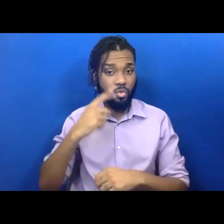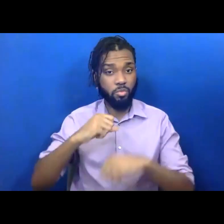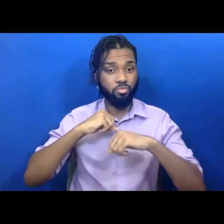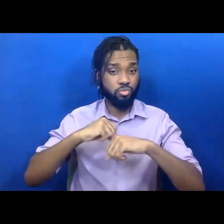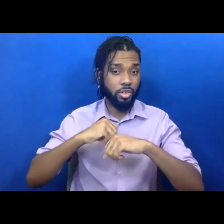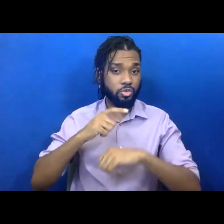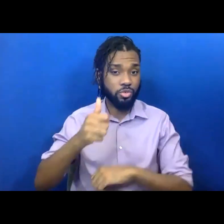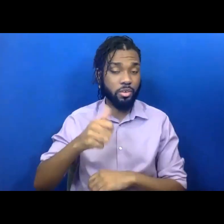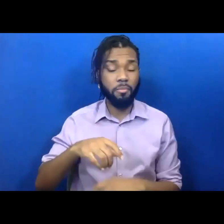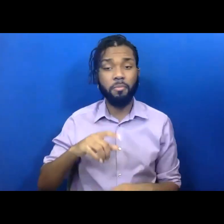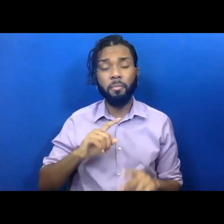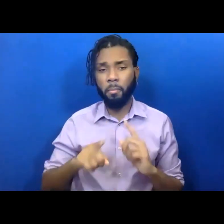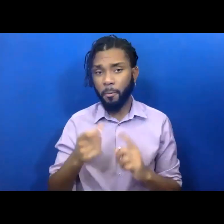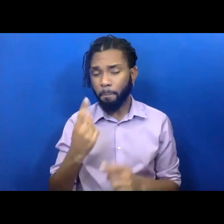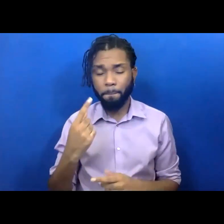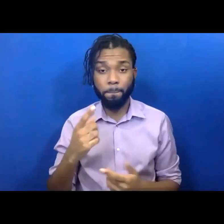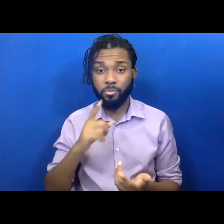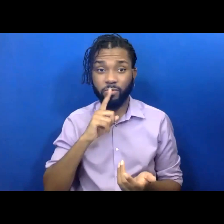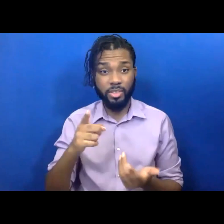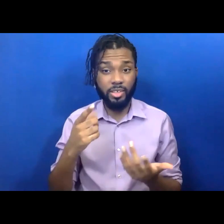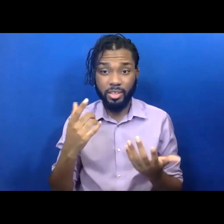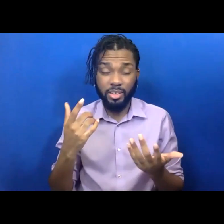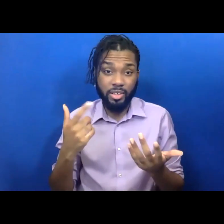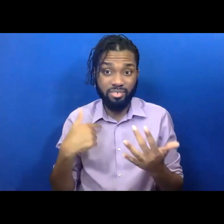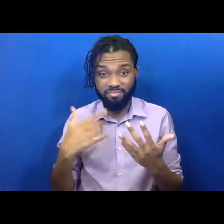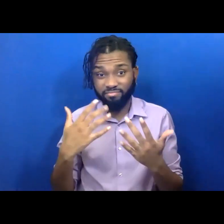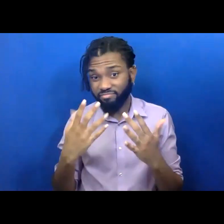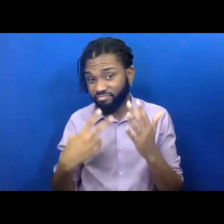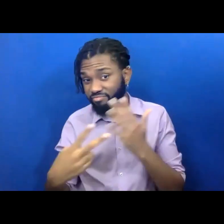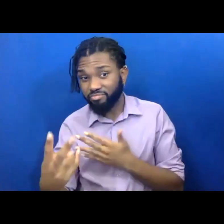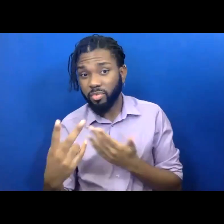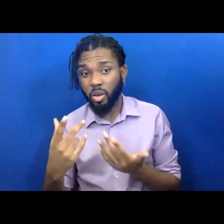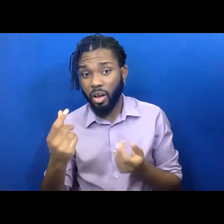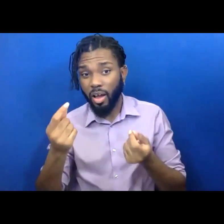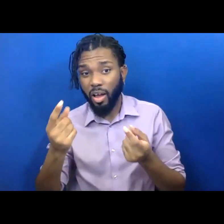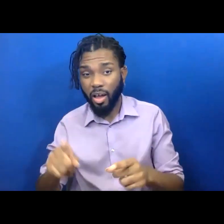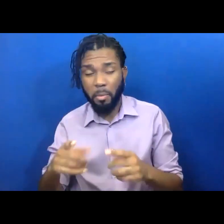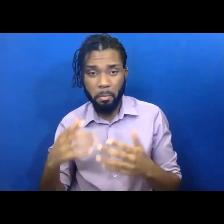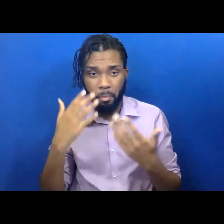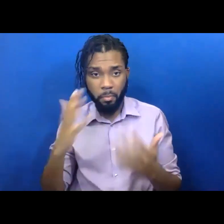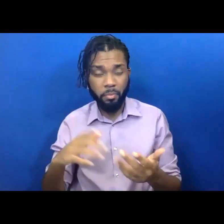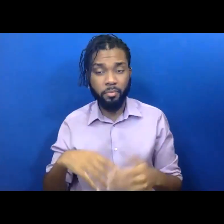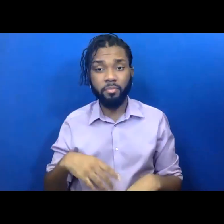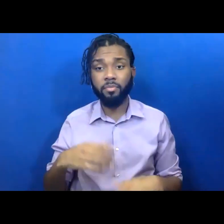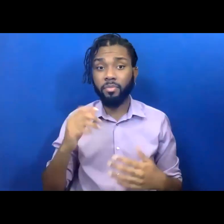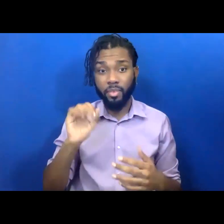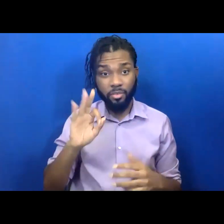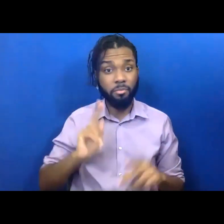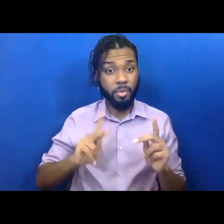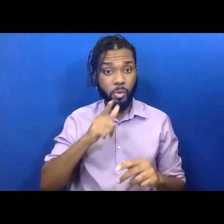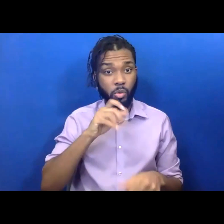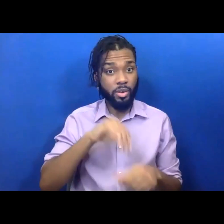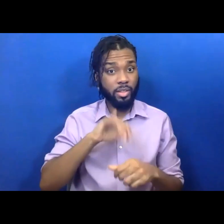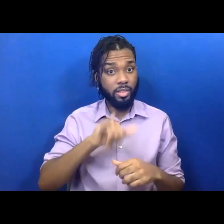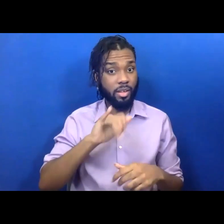I will say, I don't know how this turns out. I don't know whether people that are in these vulnerable positions